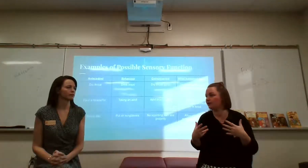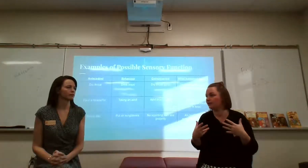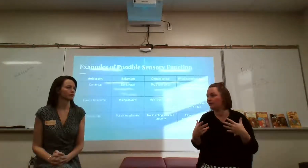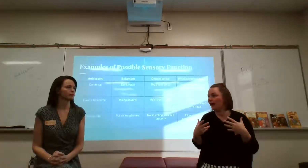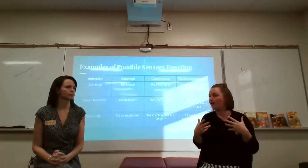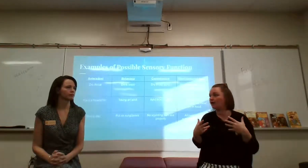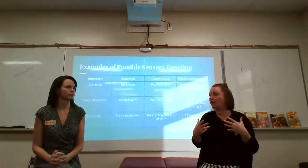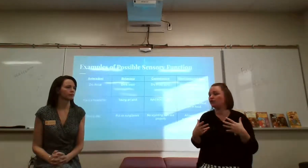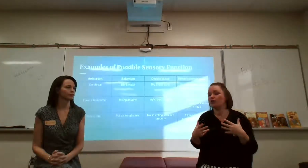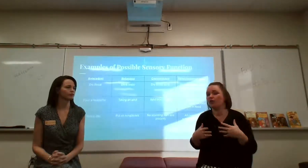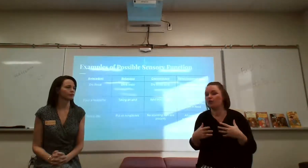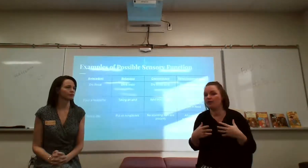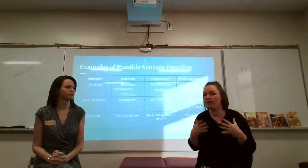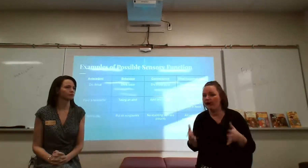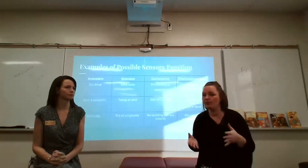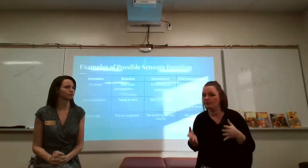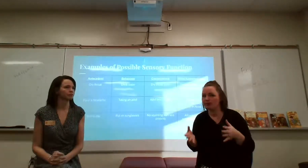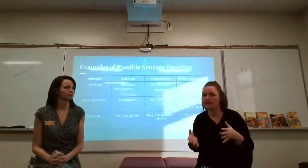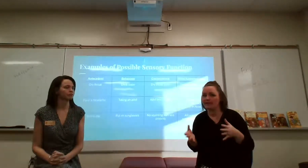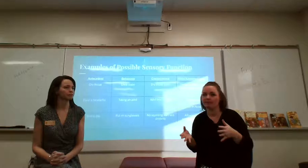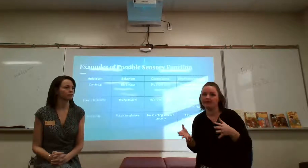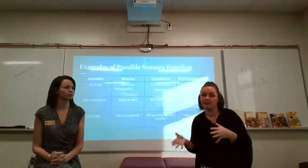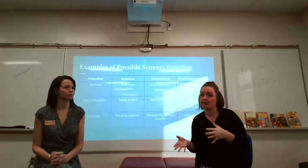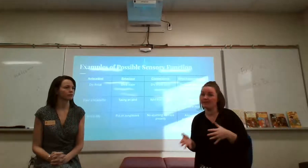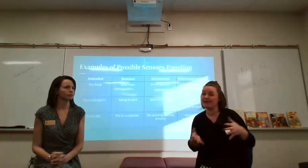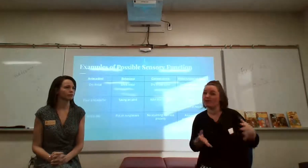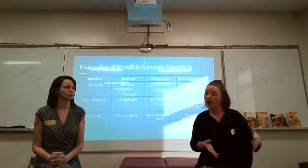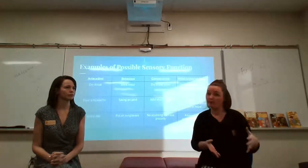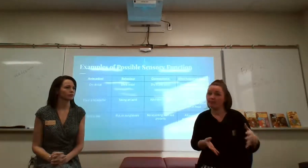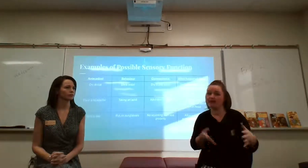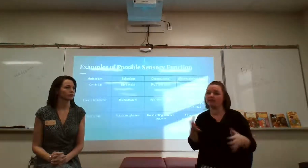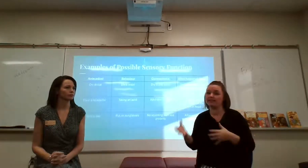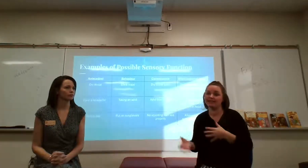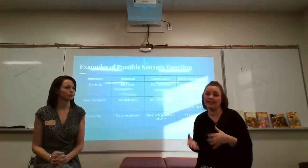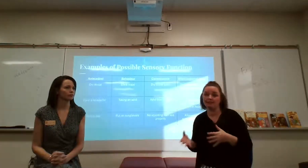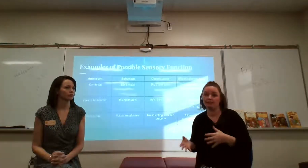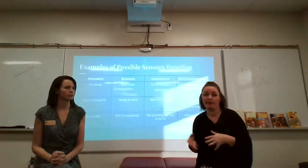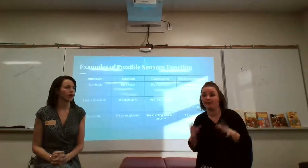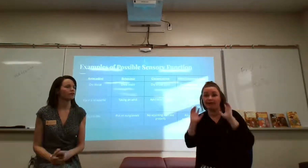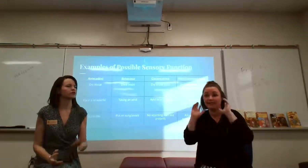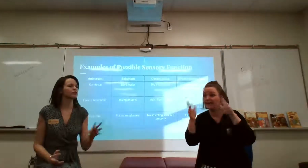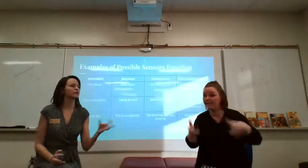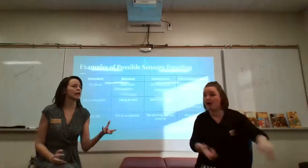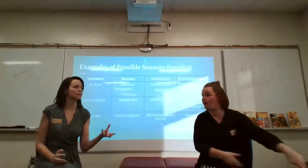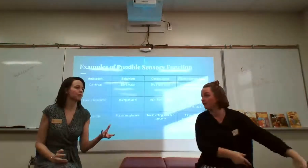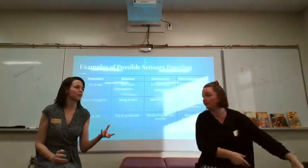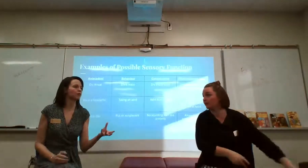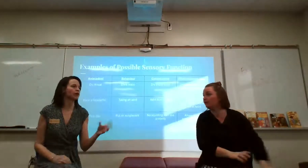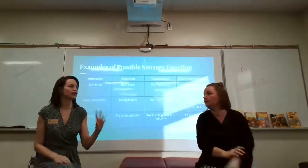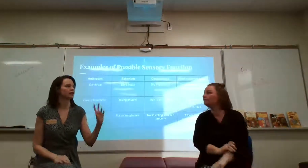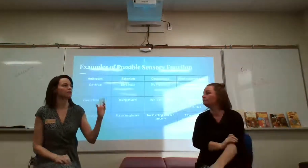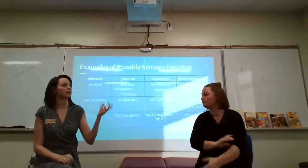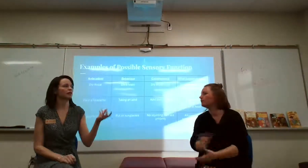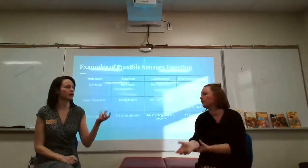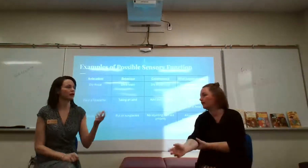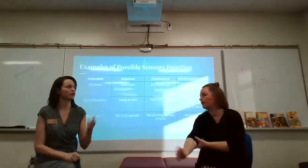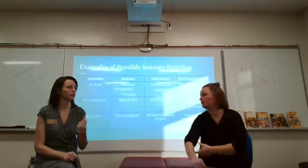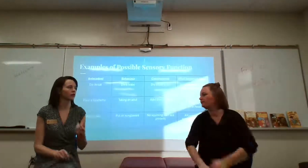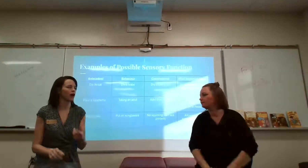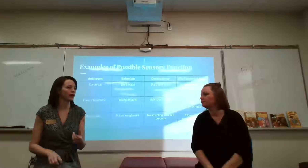pretty loud. So that would be an example of sensory, but it's not a problem behavior. It's an adaptive behavior. And he takes them off. In there, right? Escaping the crying,